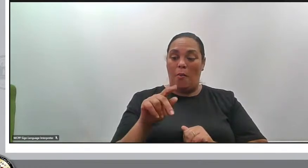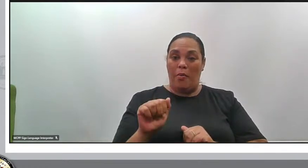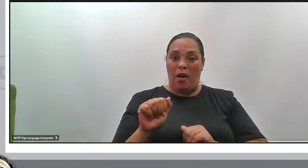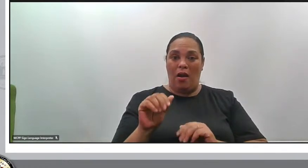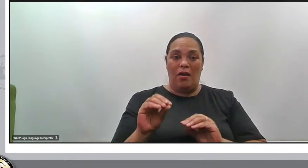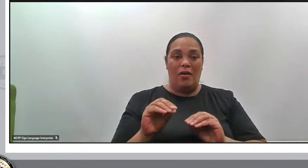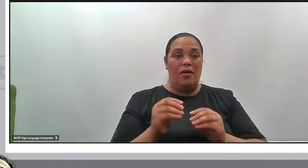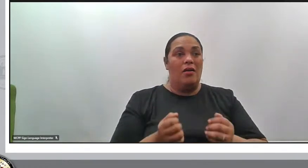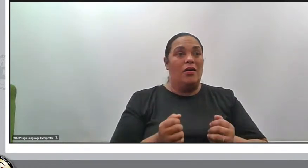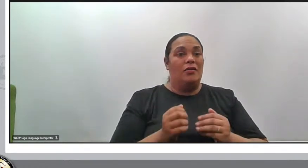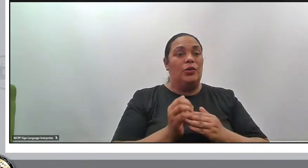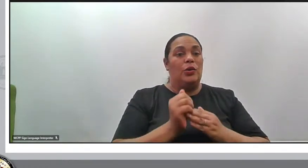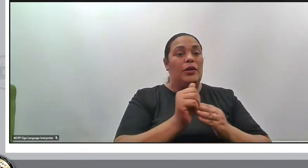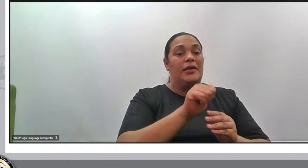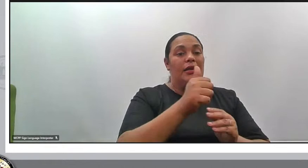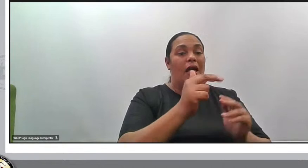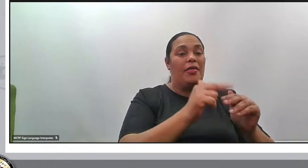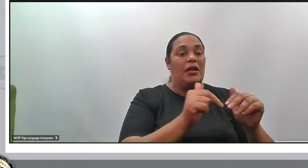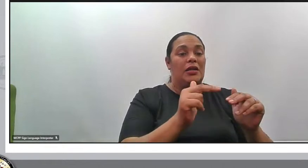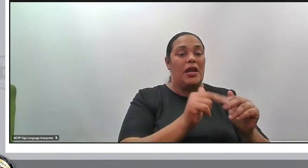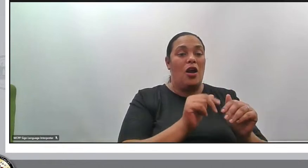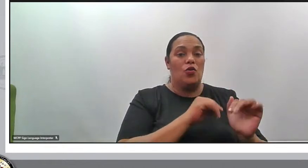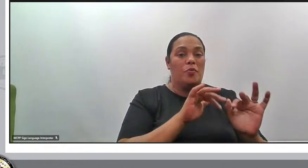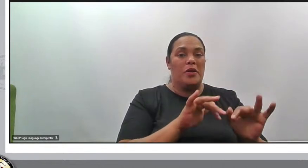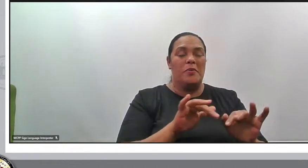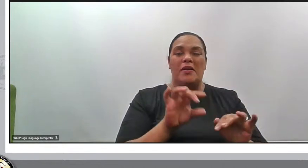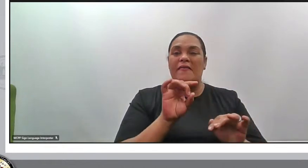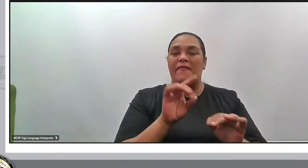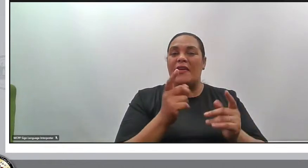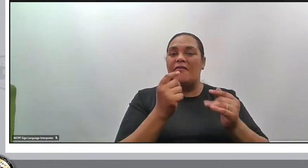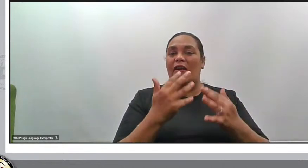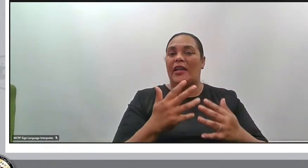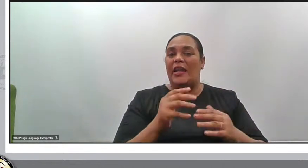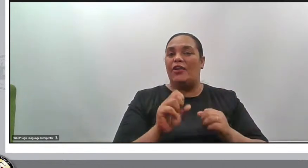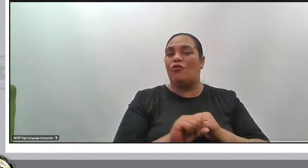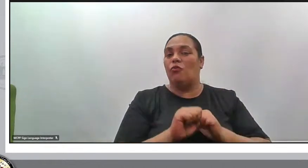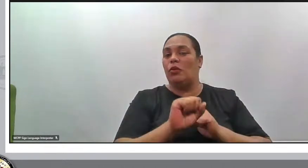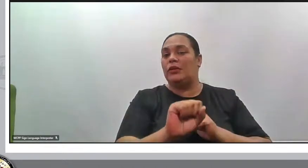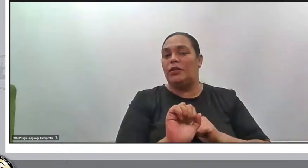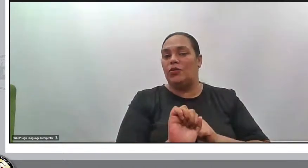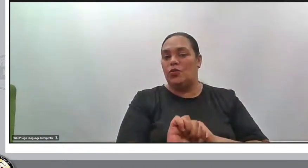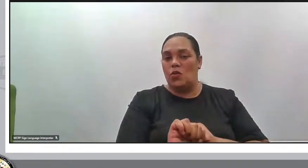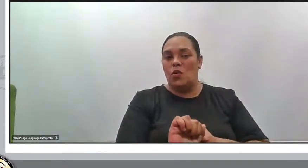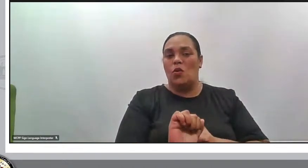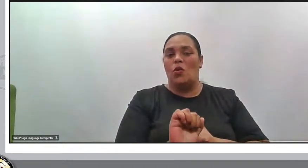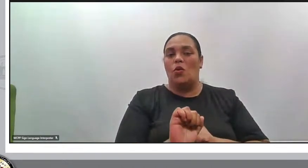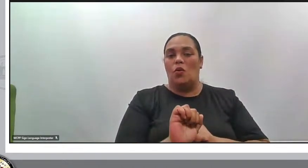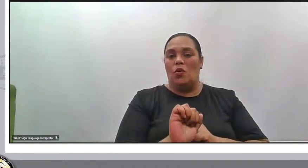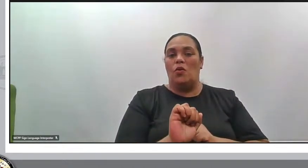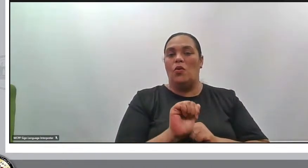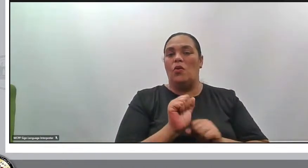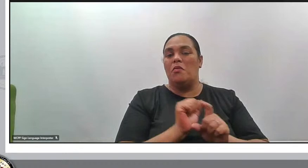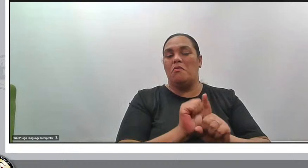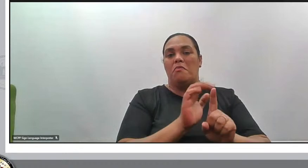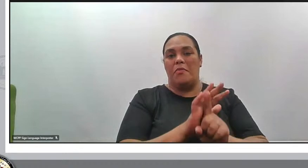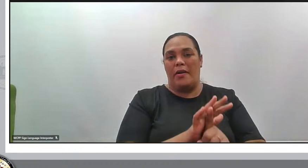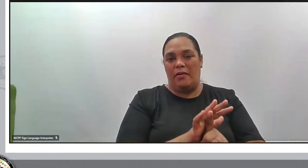the people, that to what financial extent is this impacting on